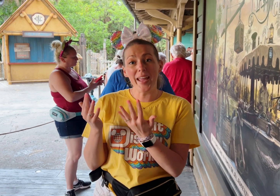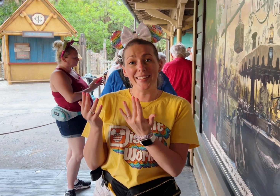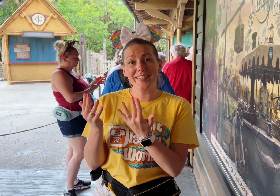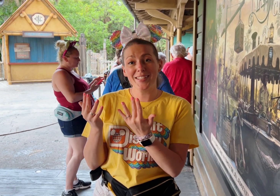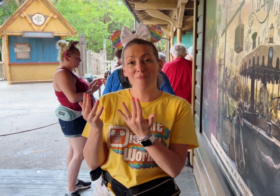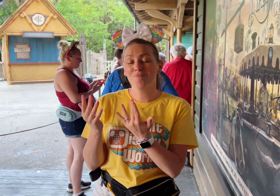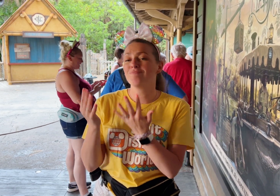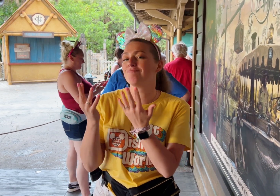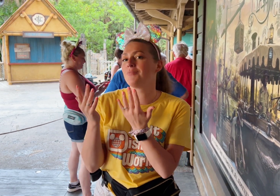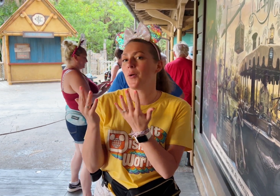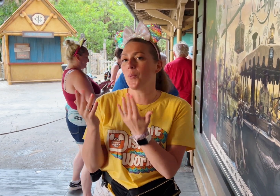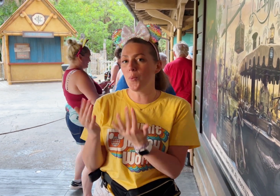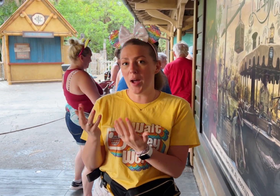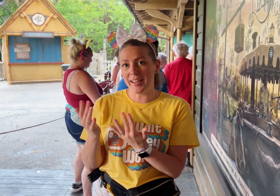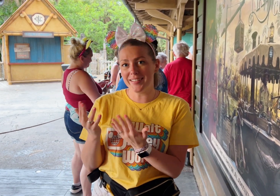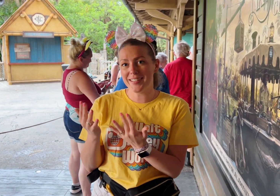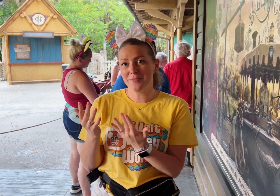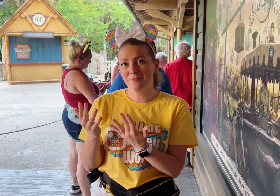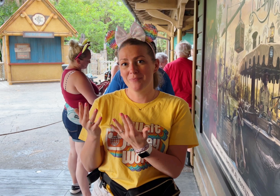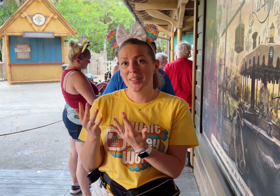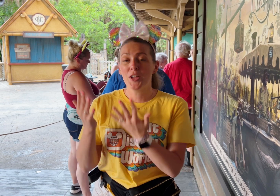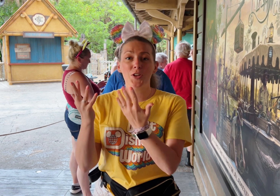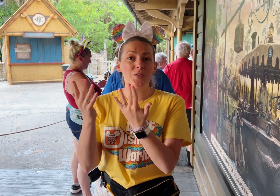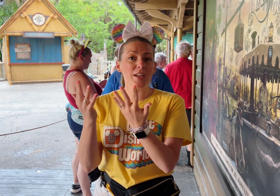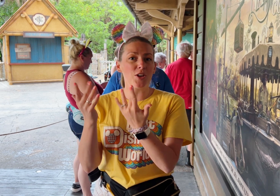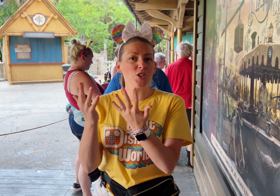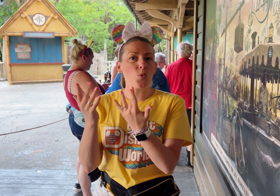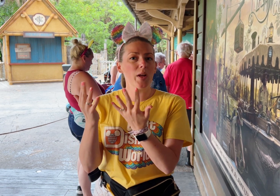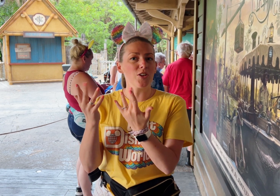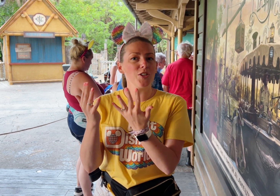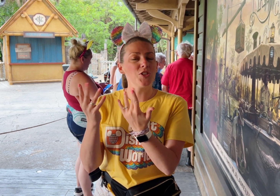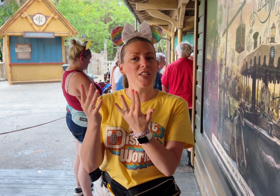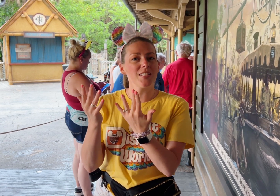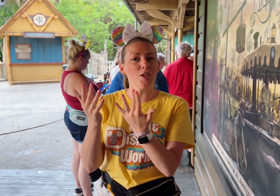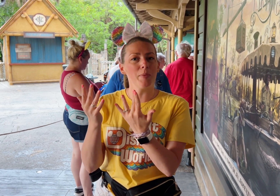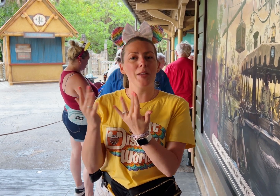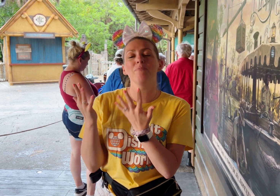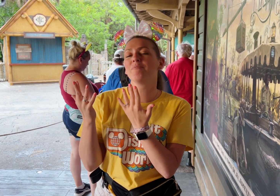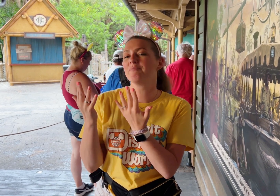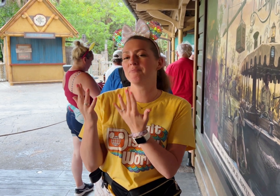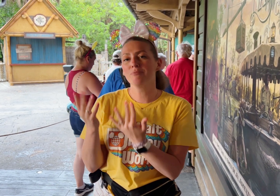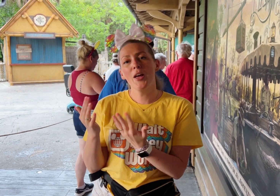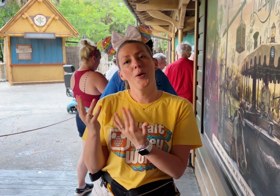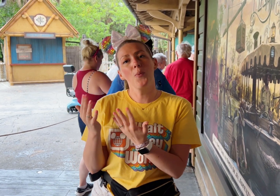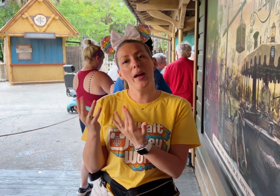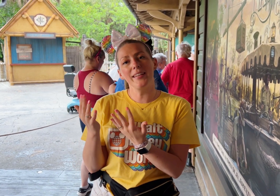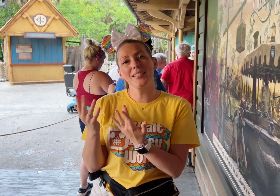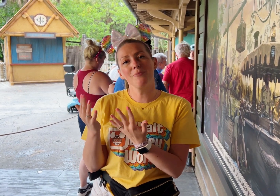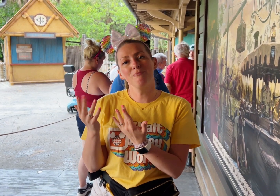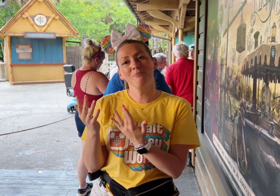Wait. Wait. Your fingers wiggle just a little bit. Wait.